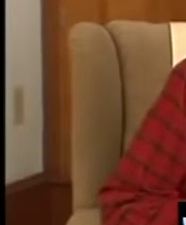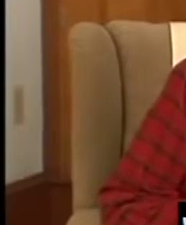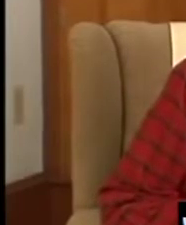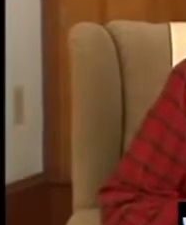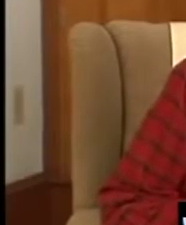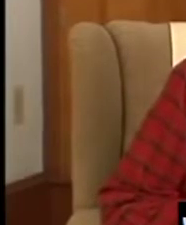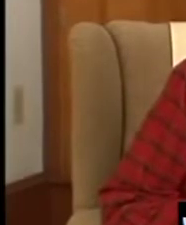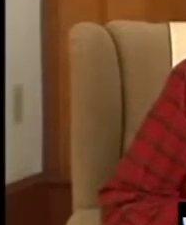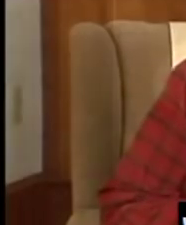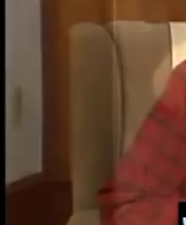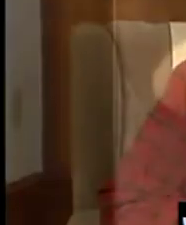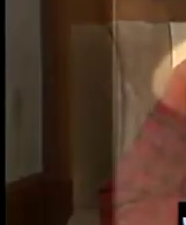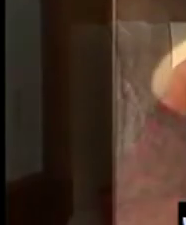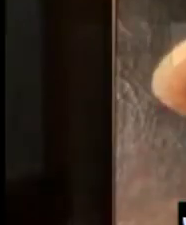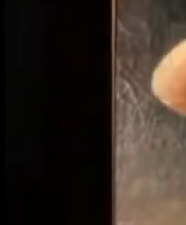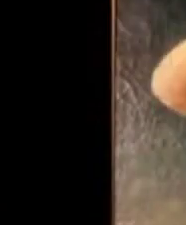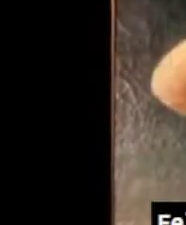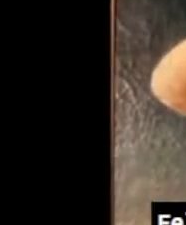of them I can't remember now.